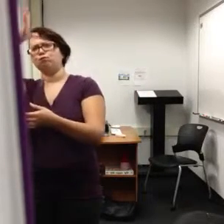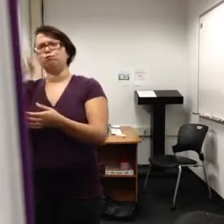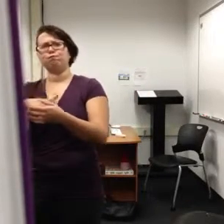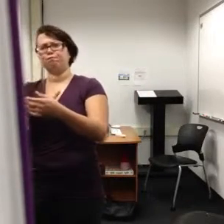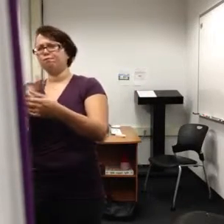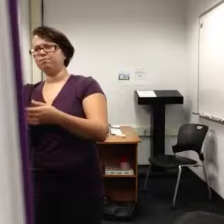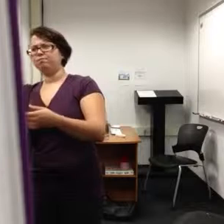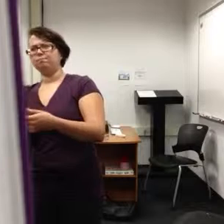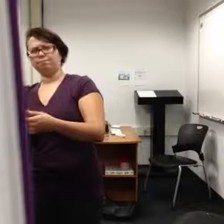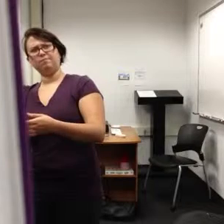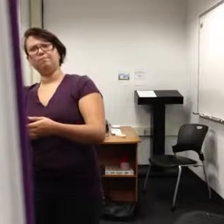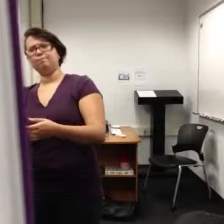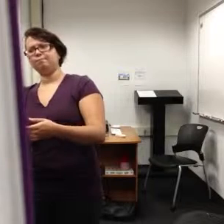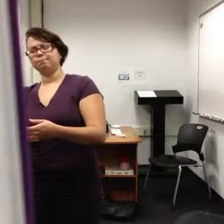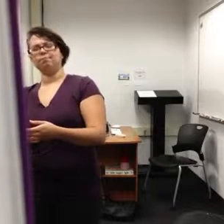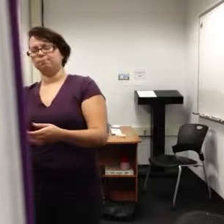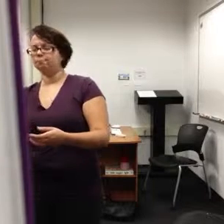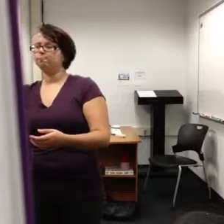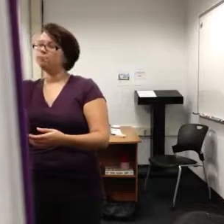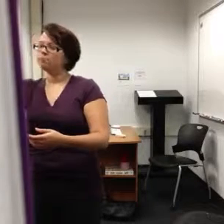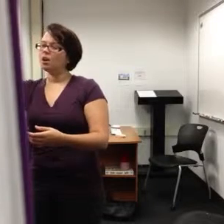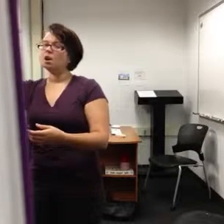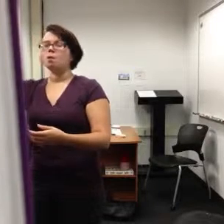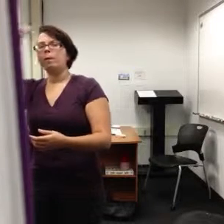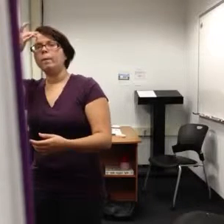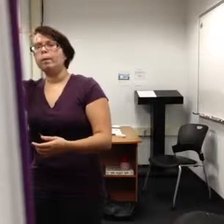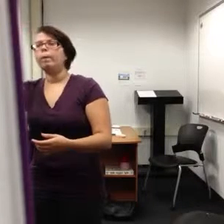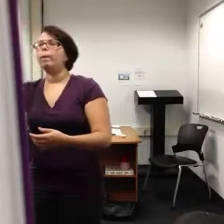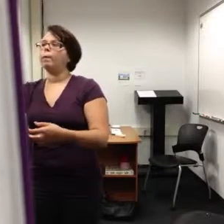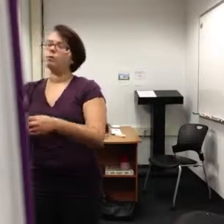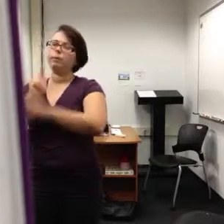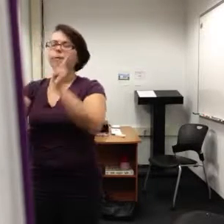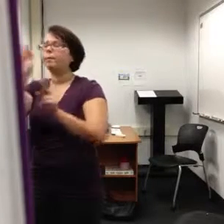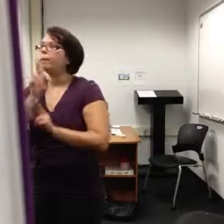widely read, highly respected, and very humane.